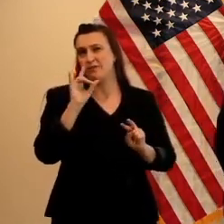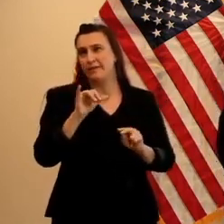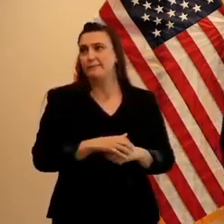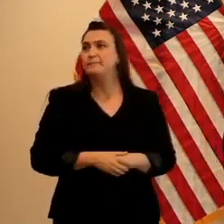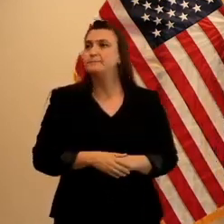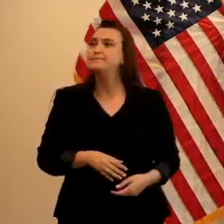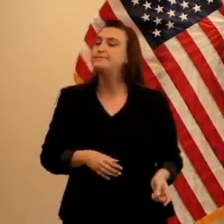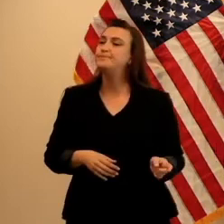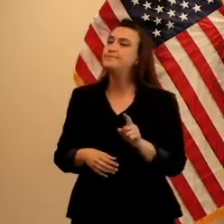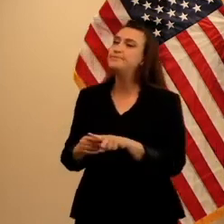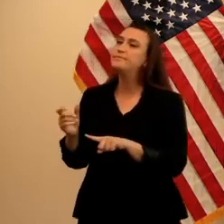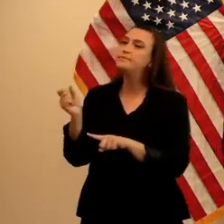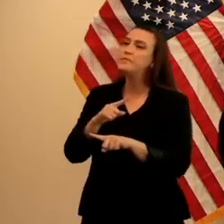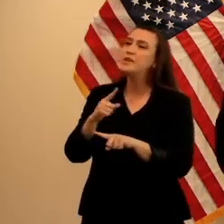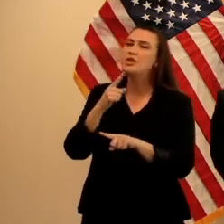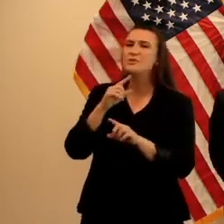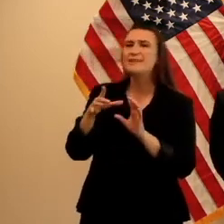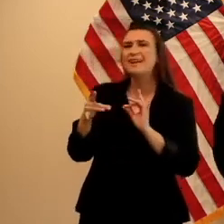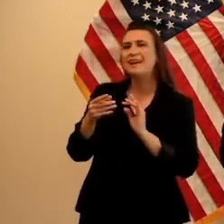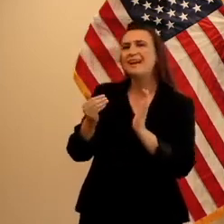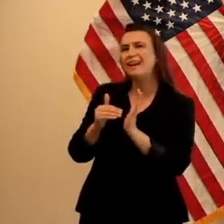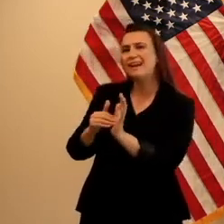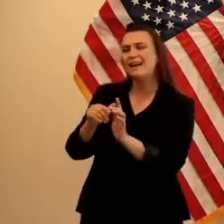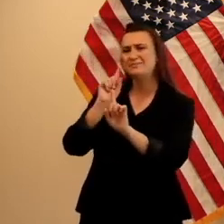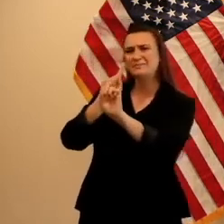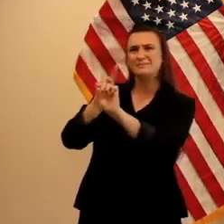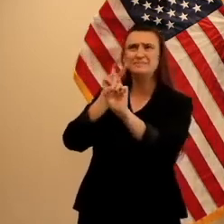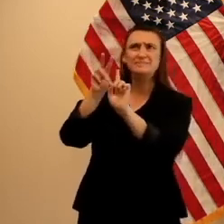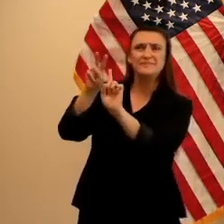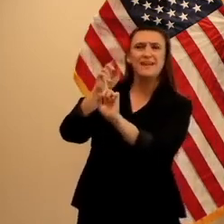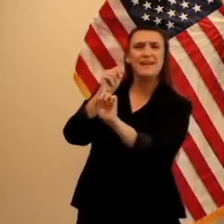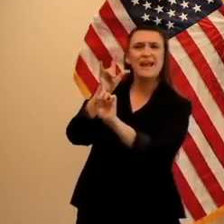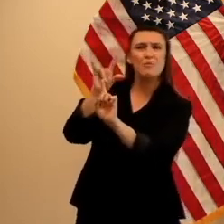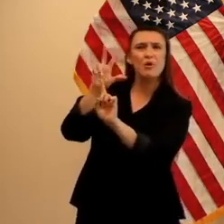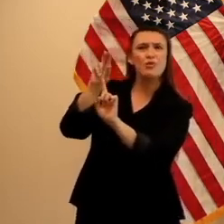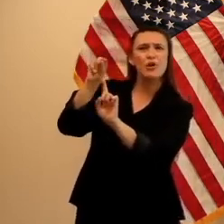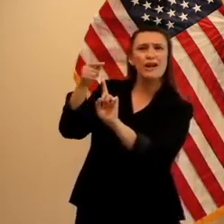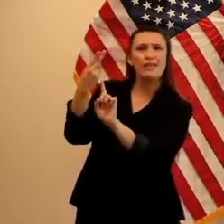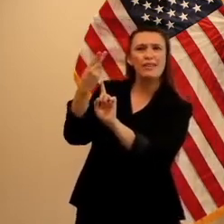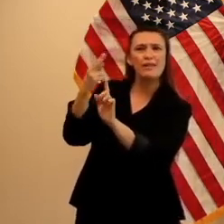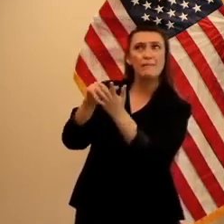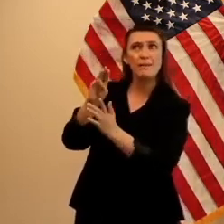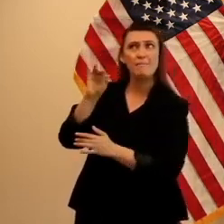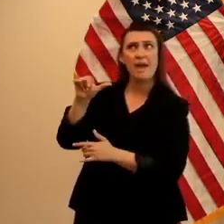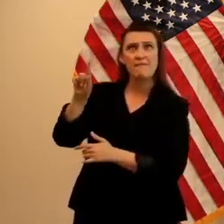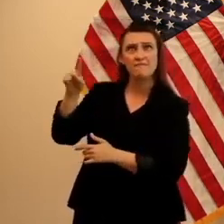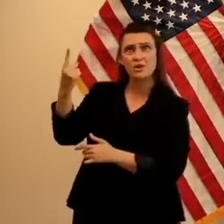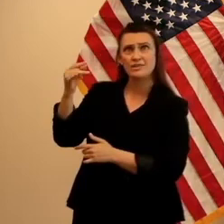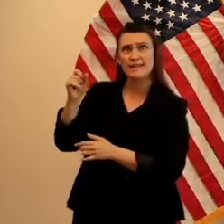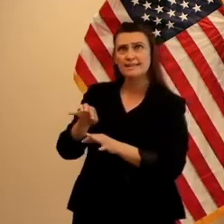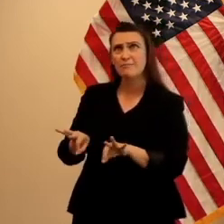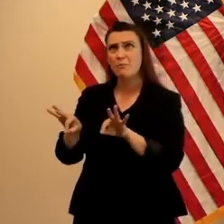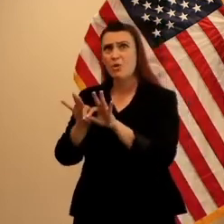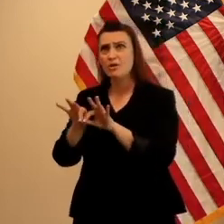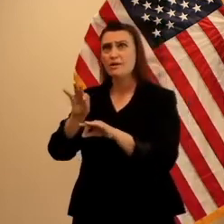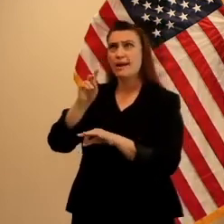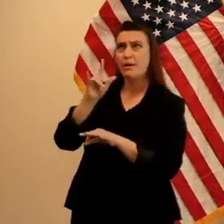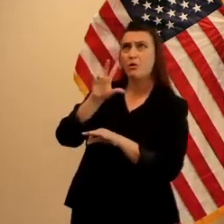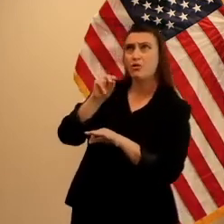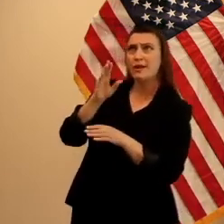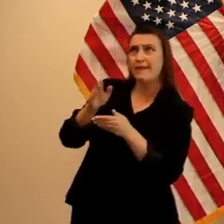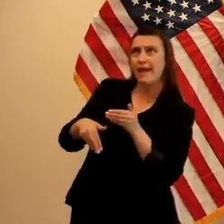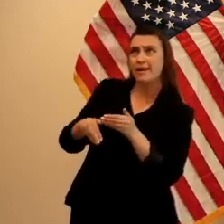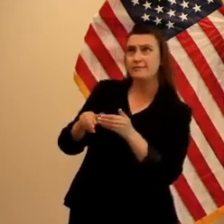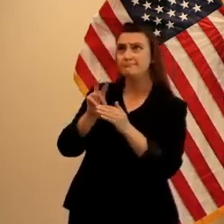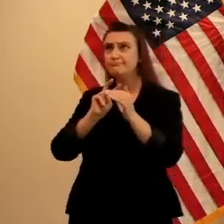Governor, you keep mentioning the date April 30th, as if May 1st is an important date in making the transition. Do you see some